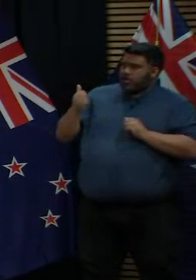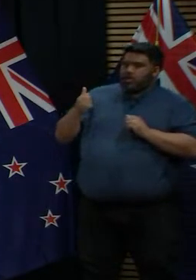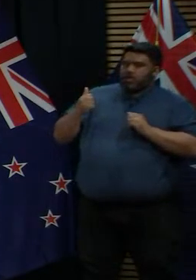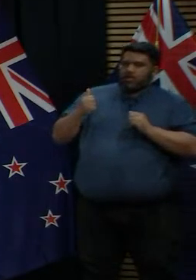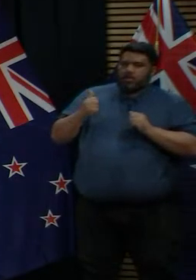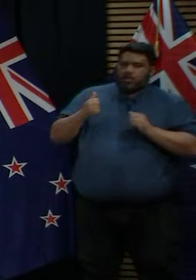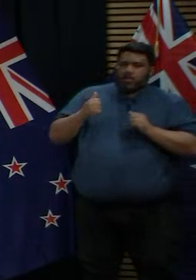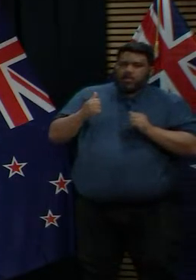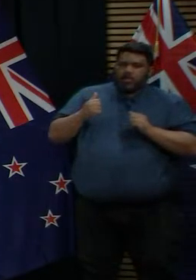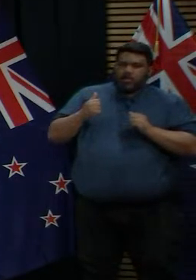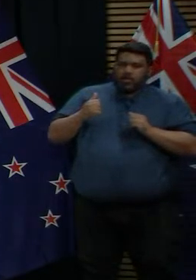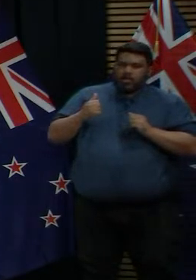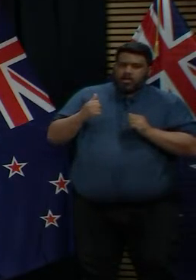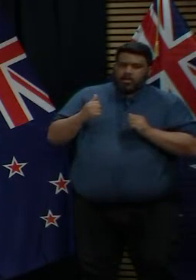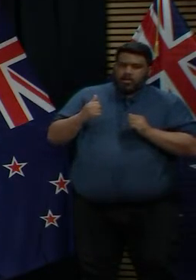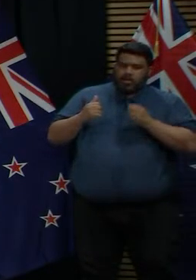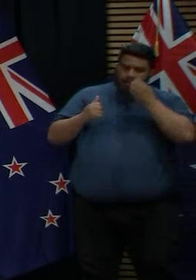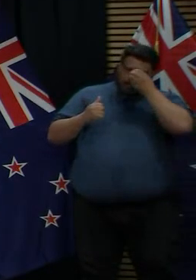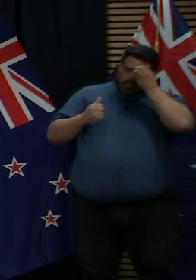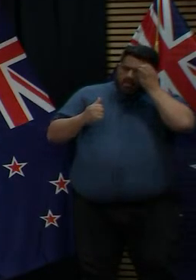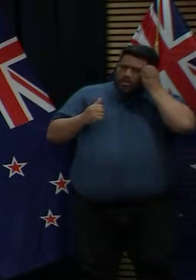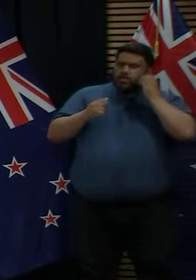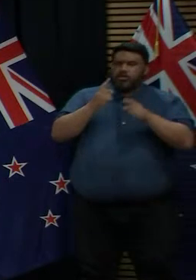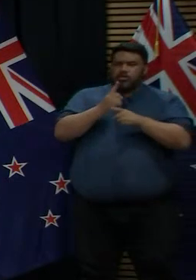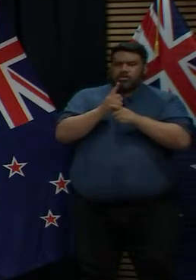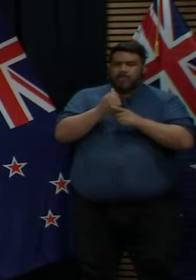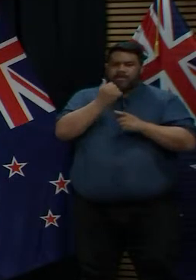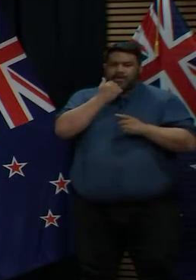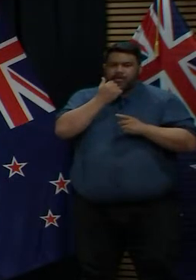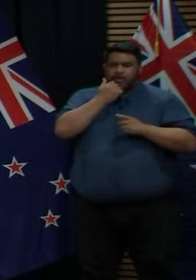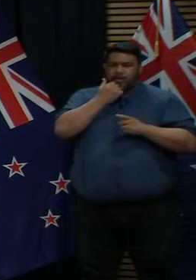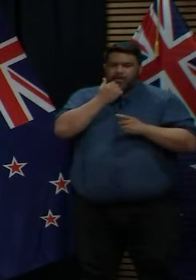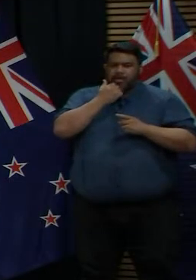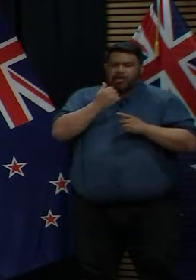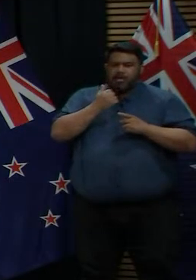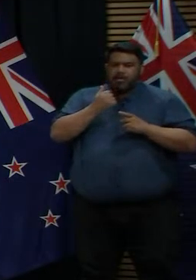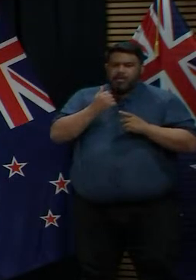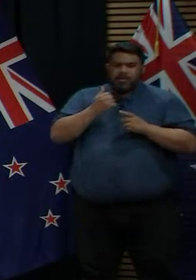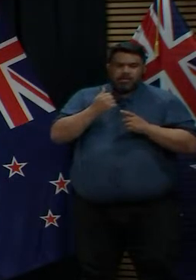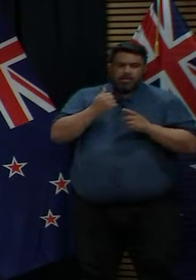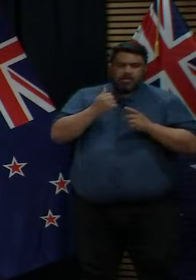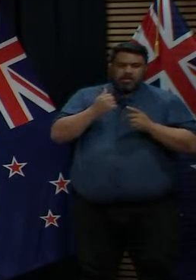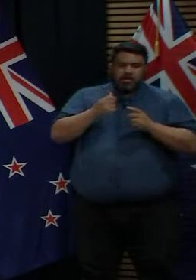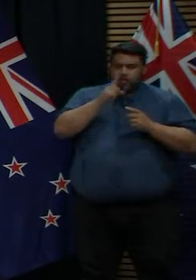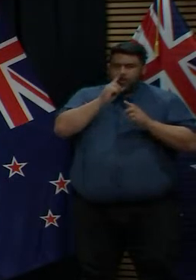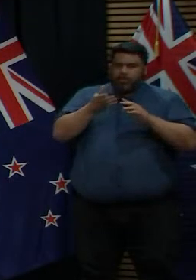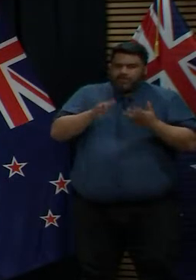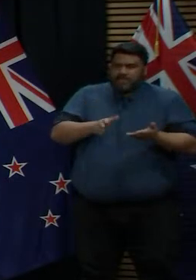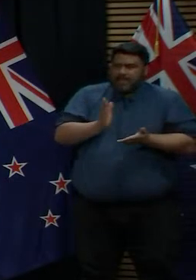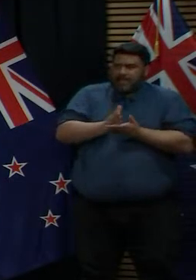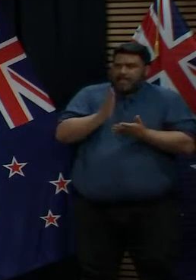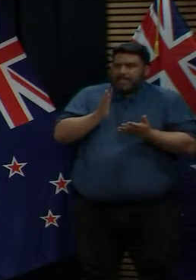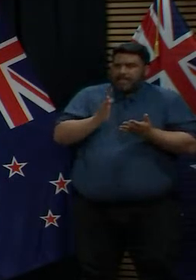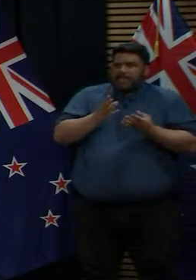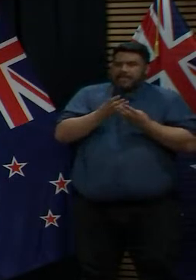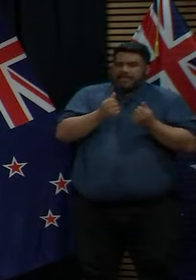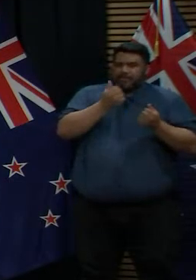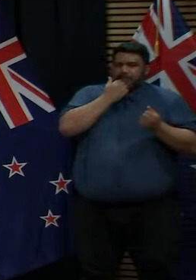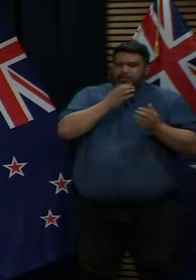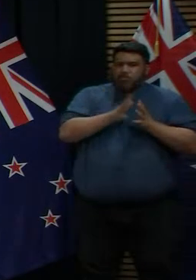that way. No, well, I mean, okay, there's big numbers of deaths in there, so maybe I'm ill at stomach. But I